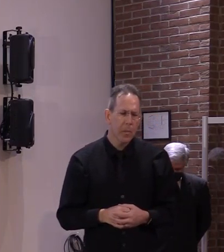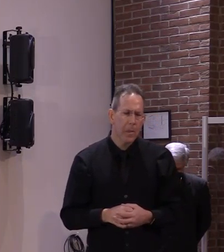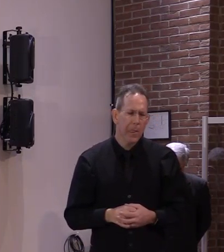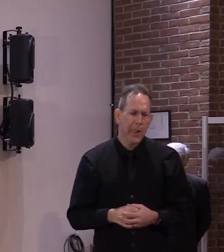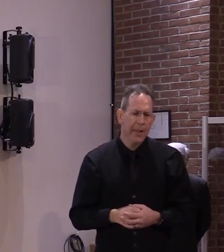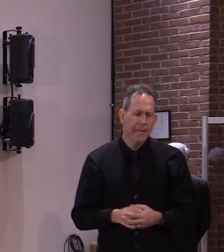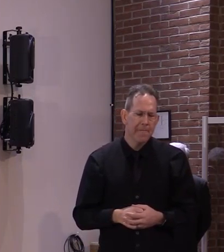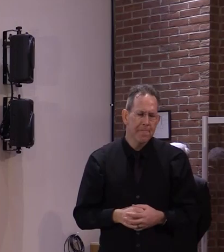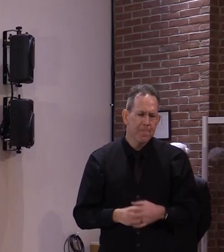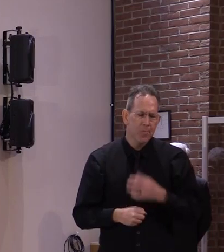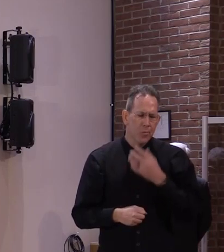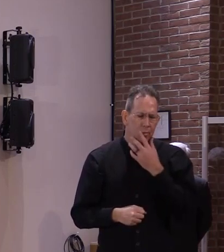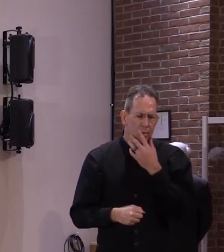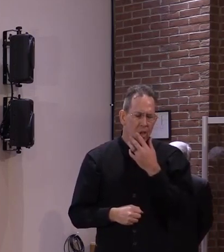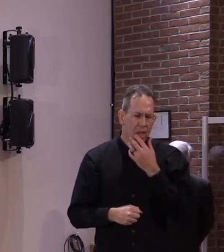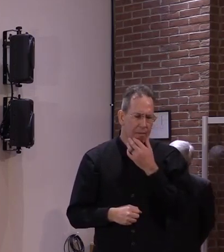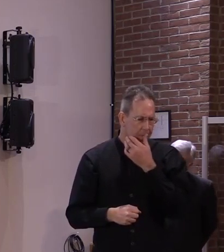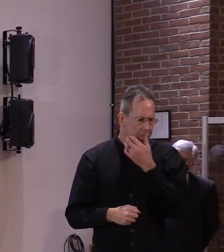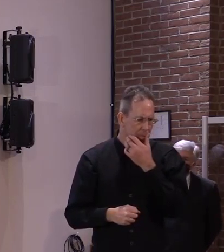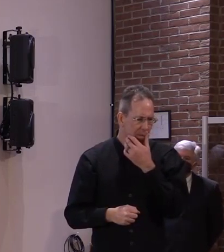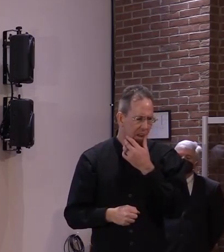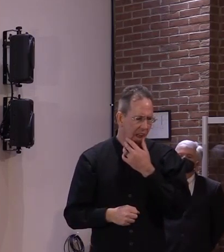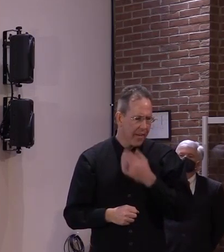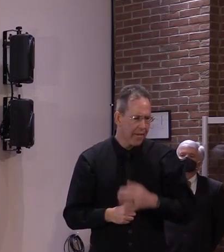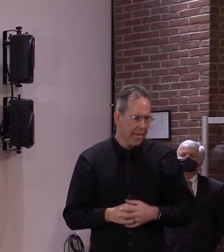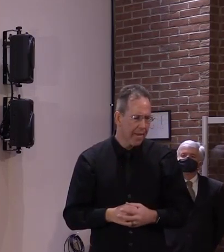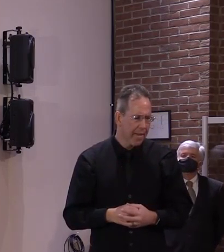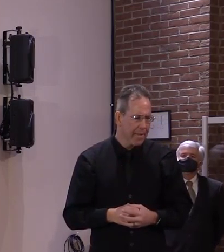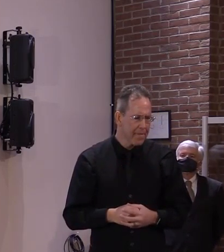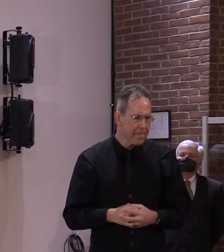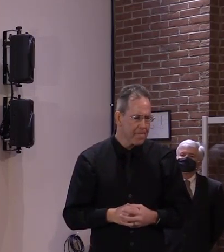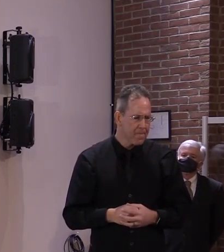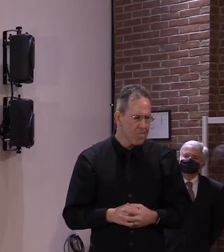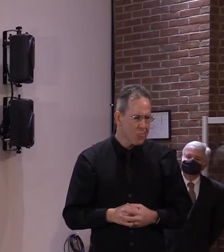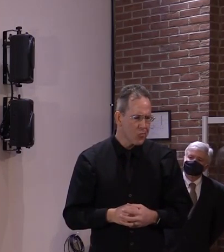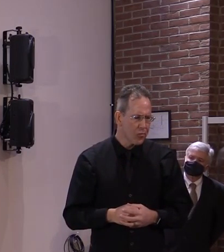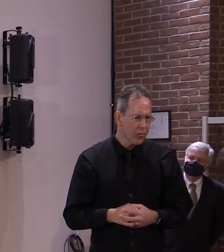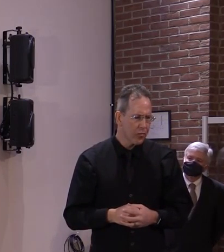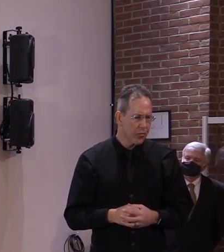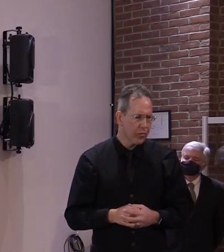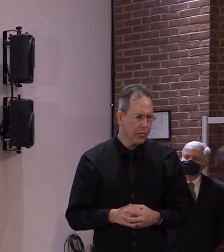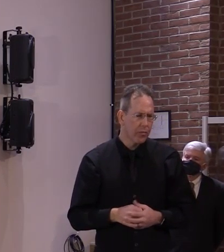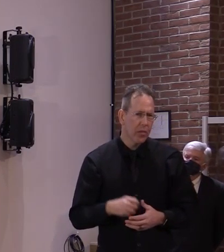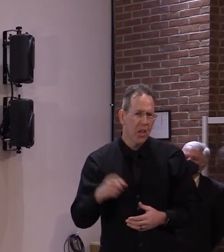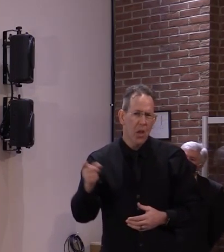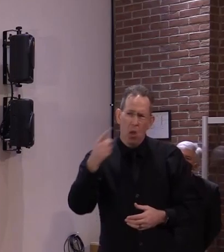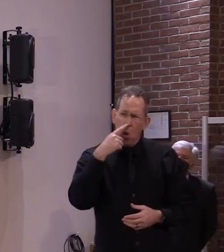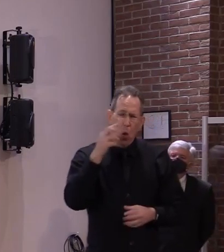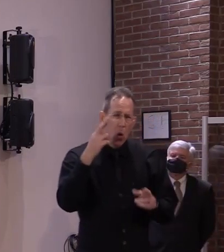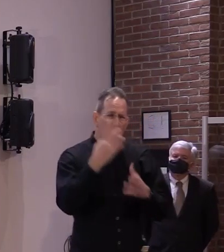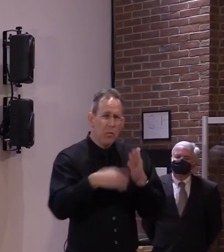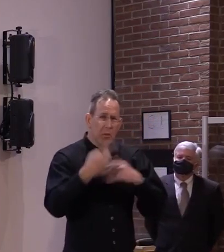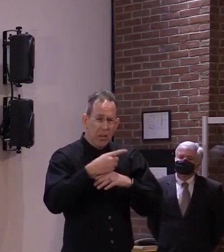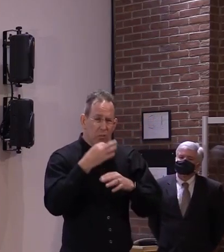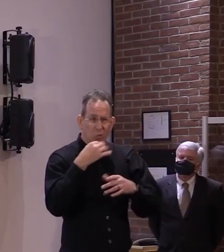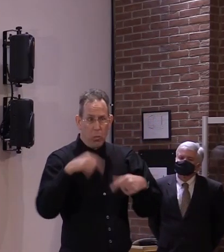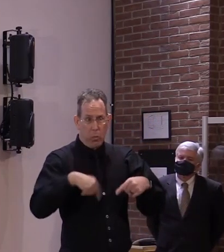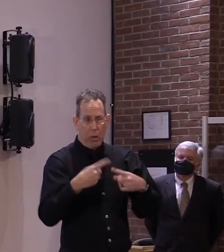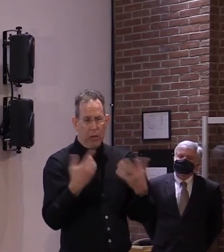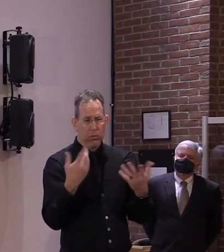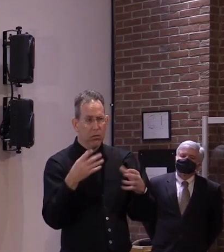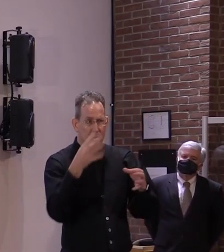going to follow the chronic condition phase. Specifically, I'm just interested in the conversations that are being had about